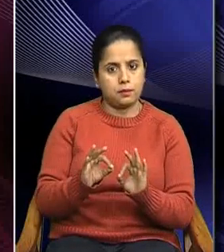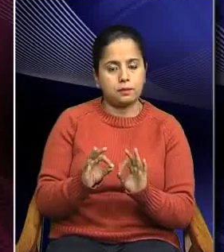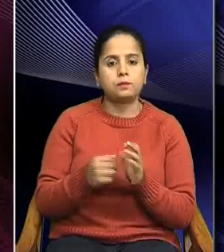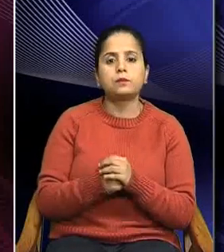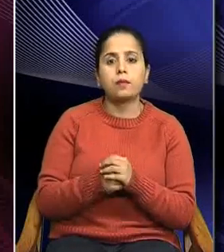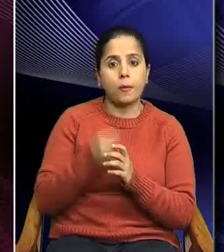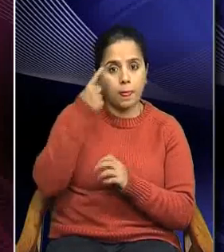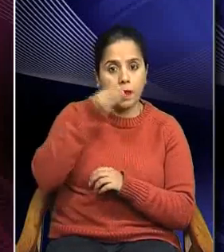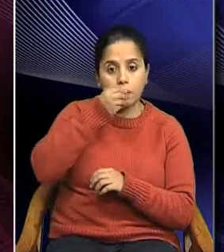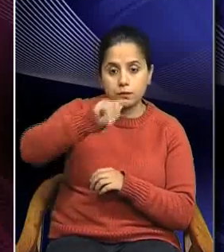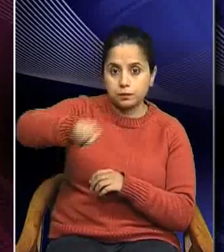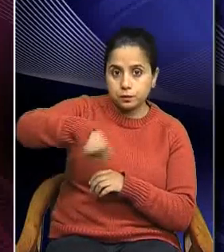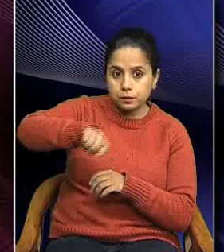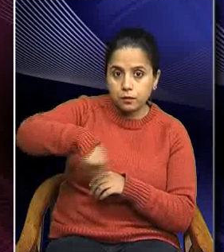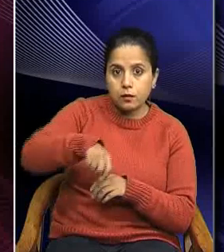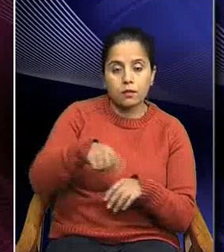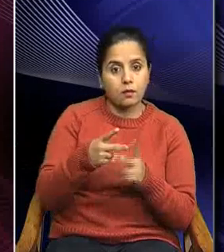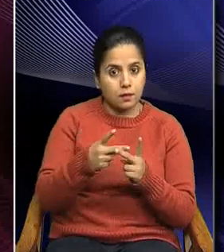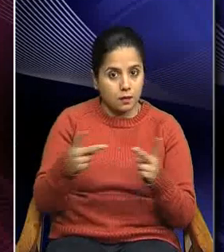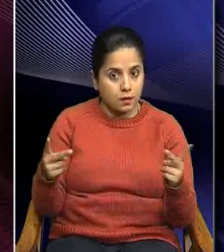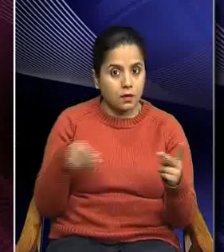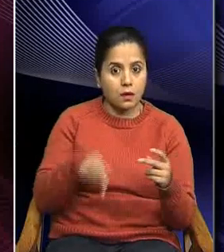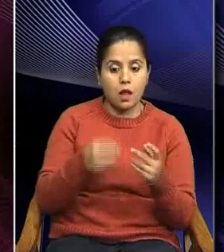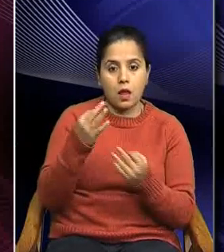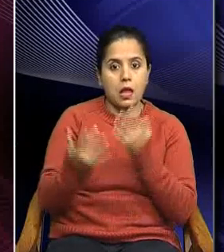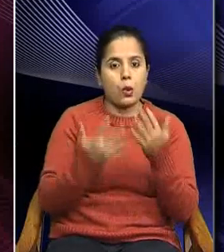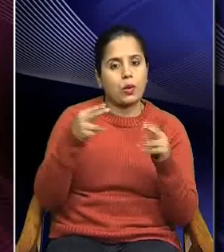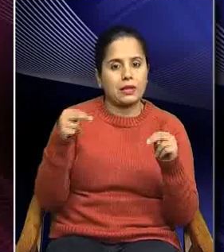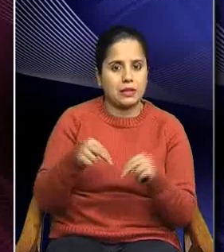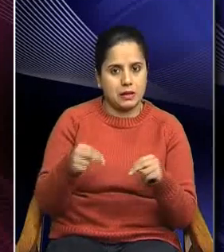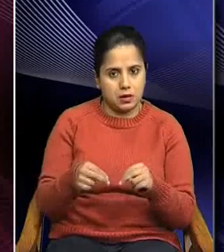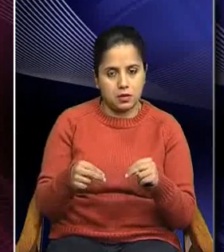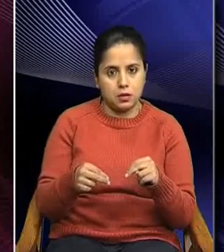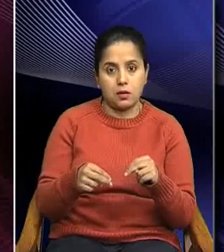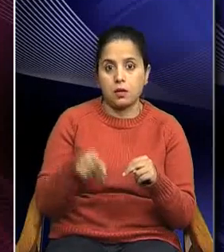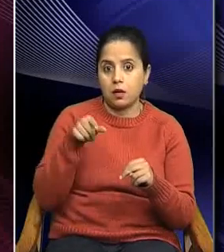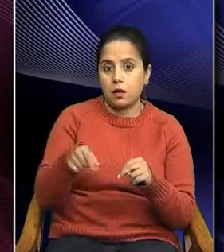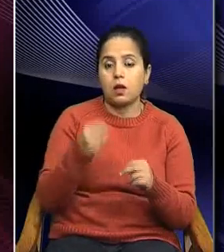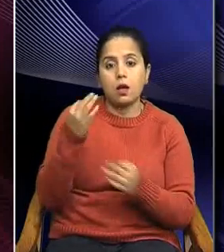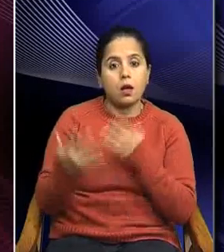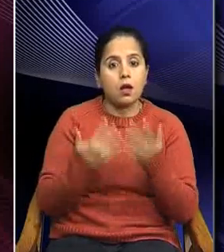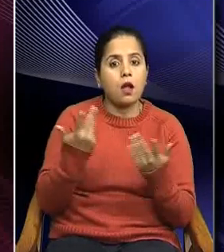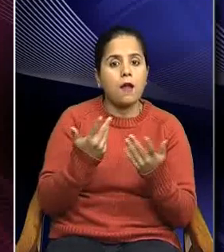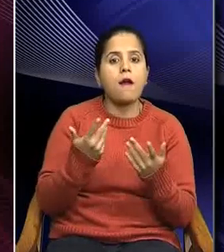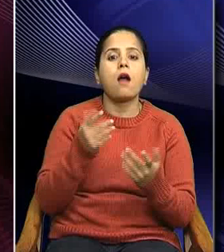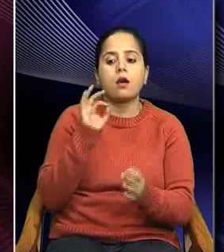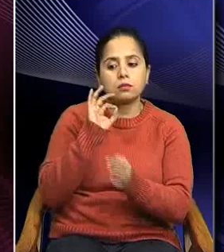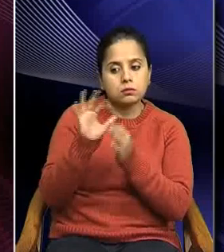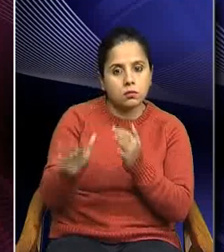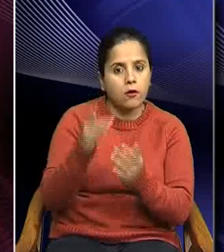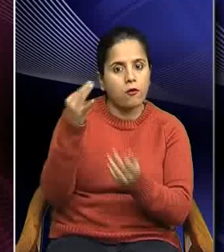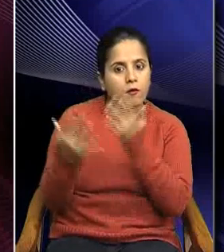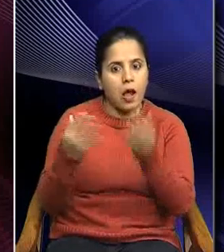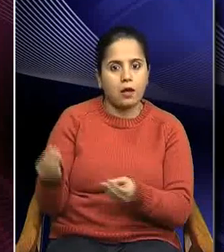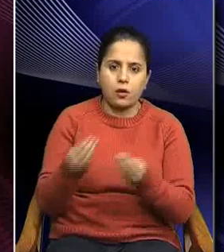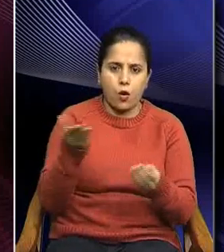for cooking of food, heat is required, which is given through fire. All of us